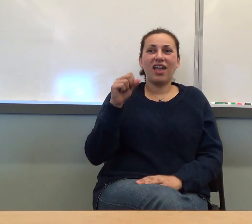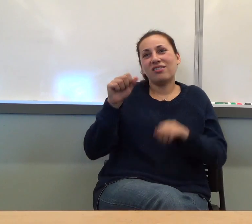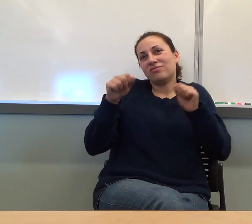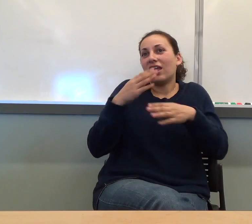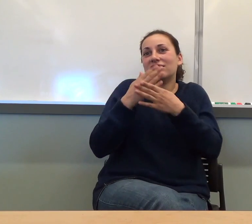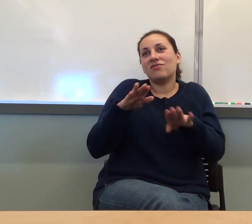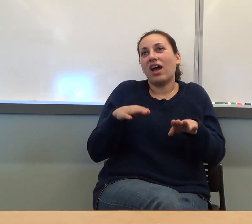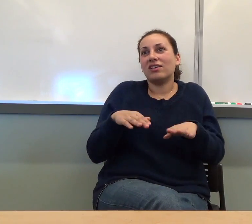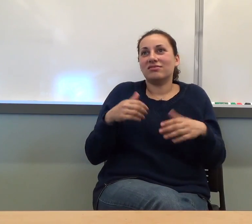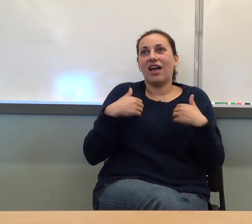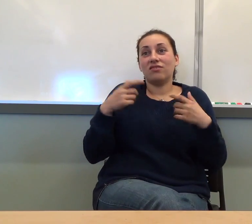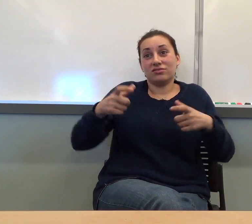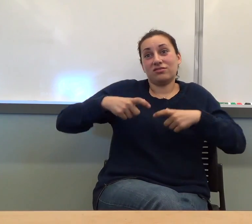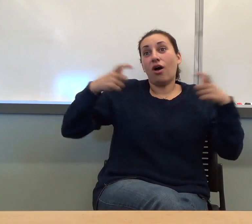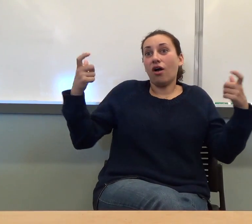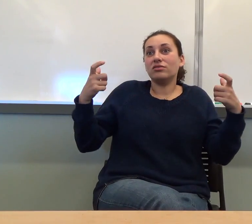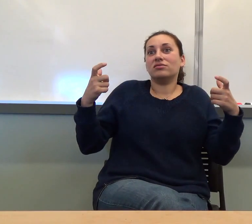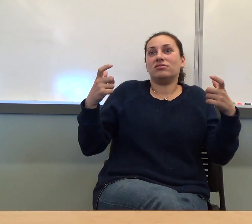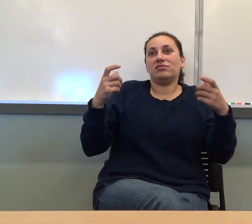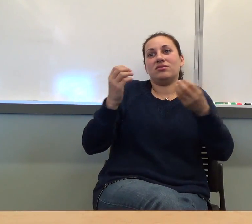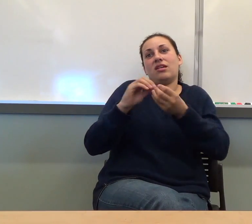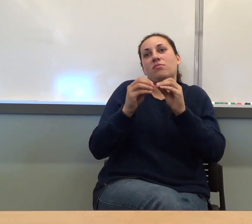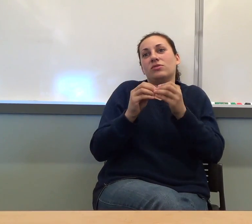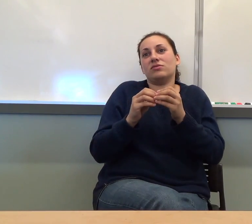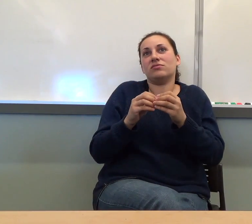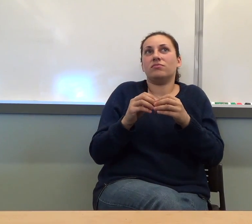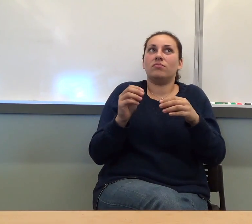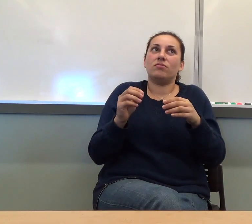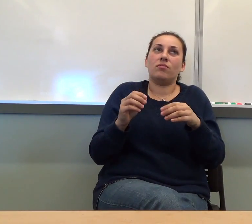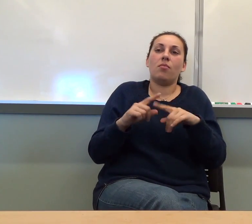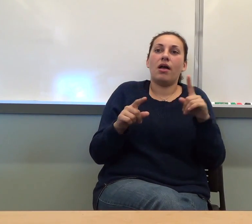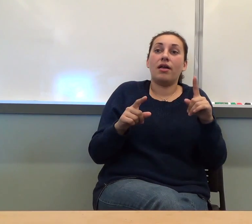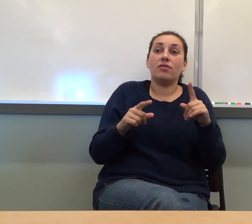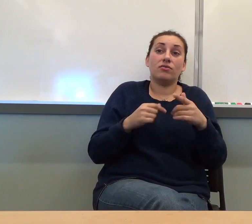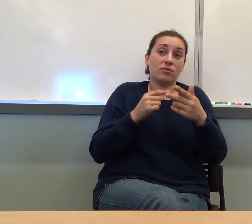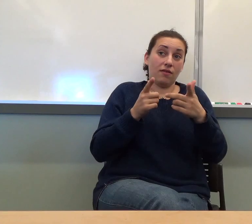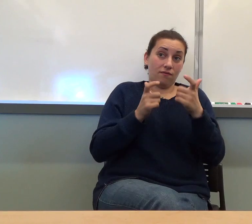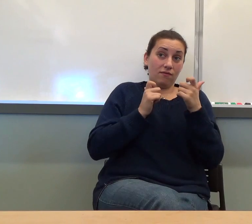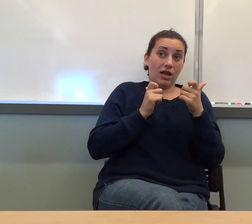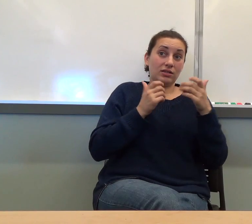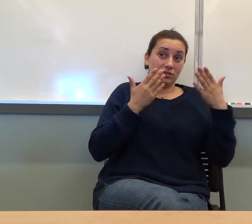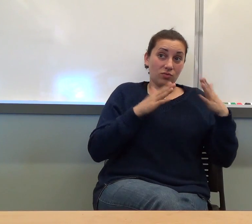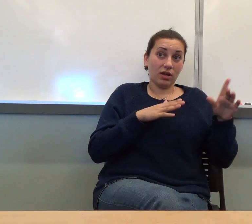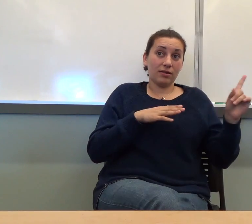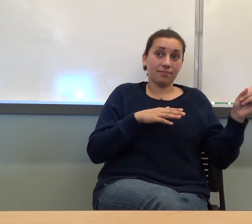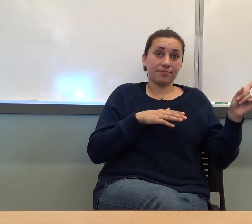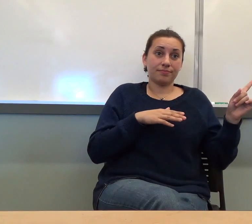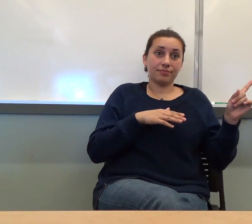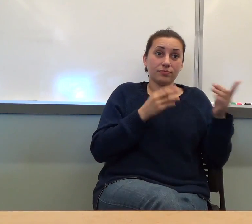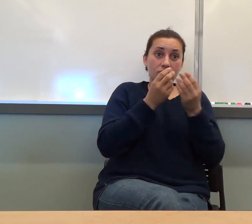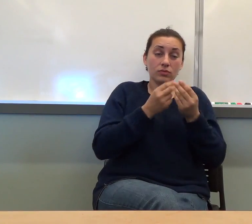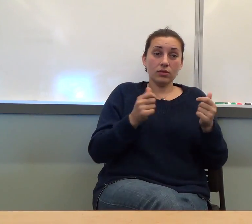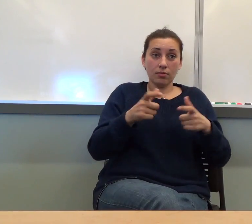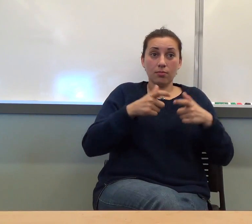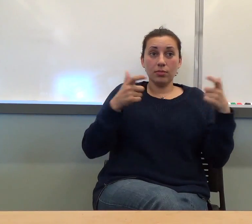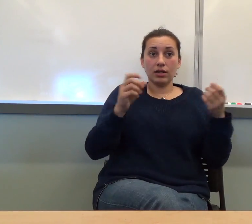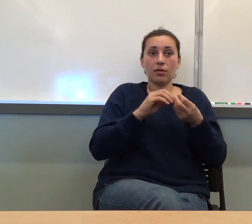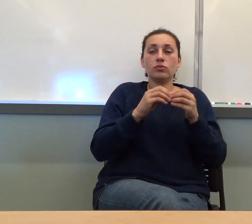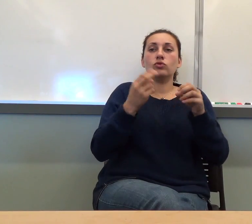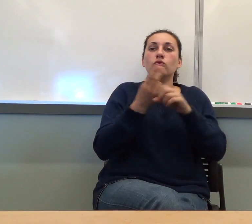they've got larger factors than just 2, obviously. But the quick way to do these big numbers is to go to the prime factor tree.